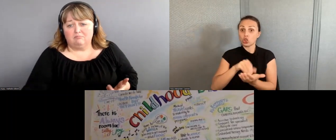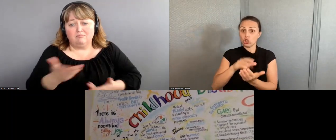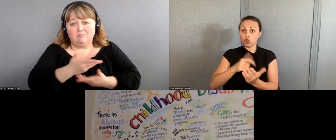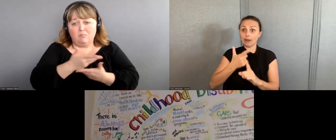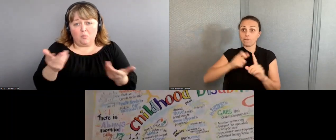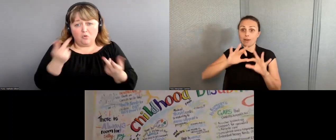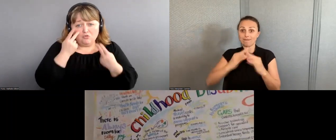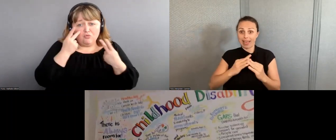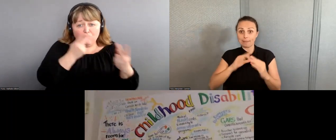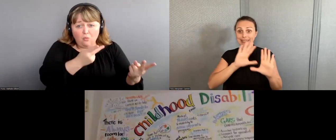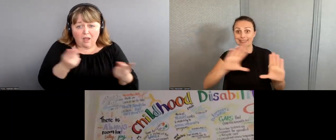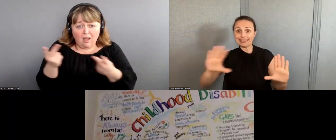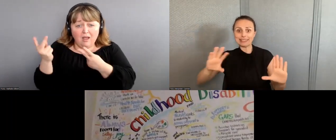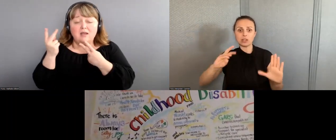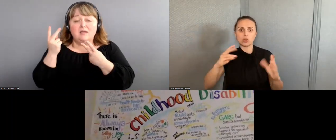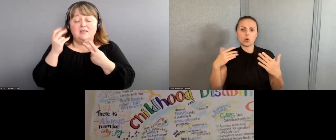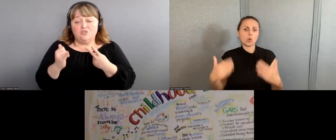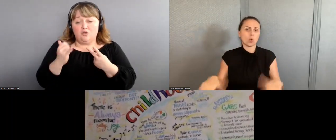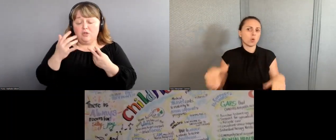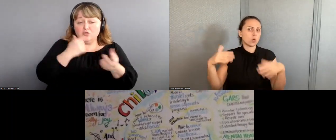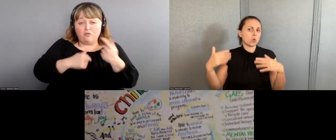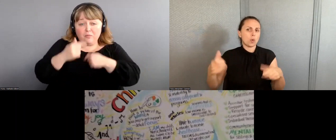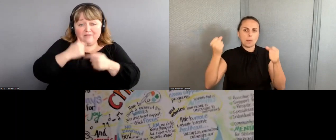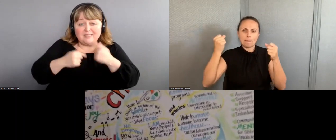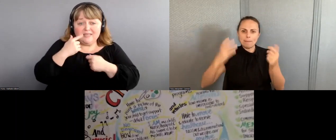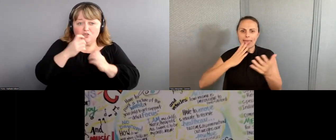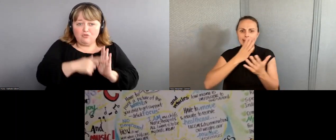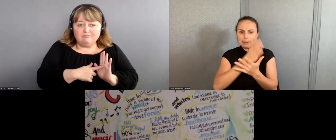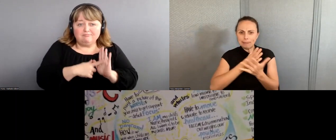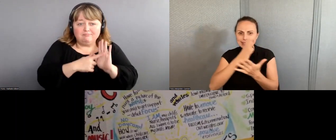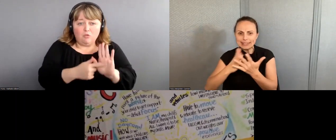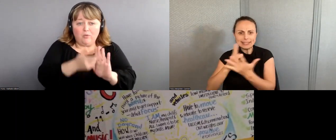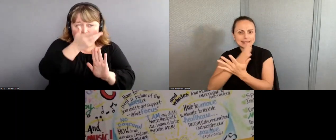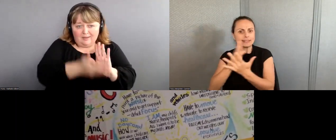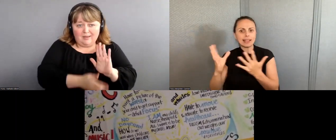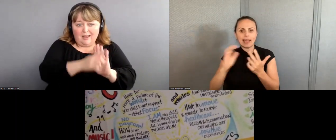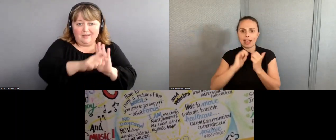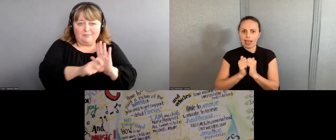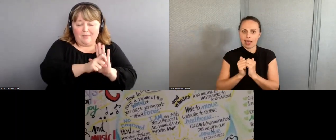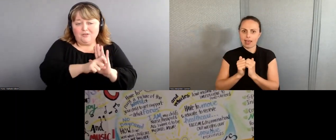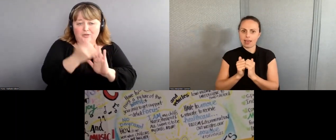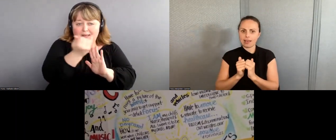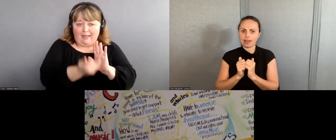families, so many pieces here around the way that we,